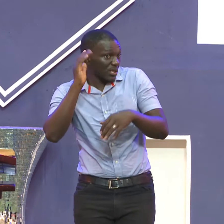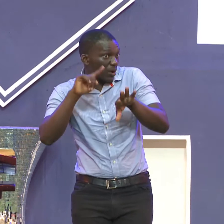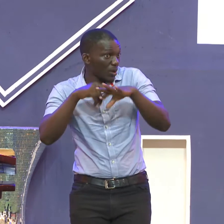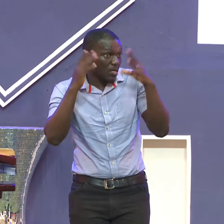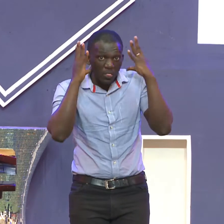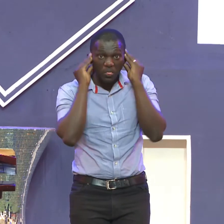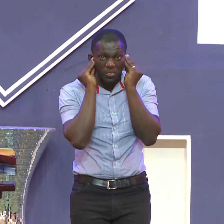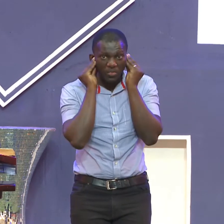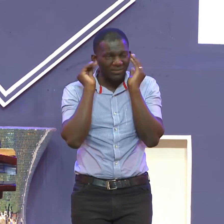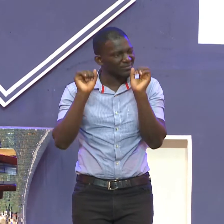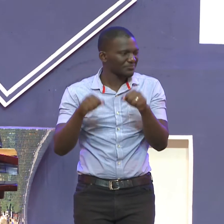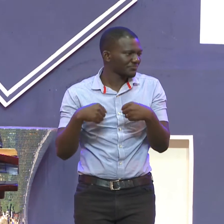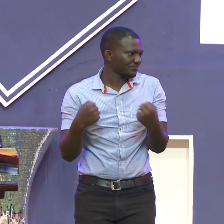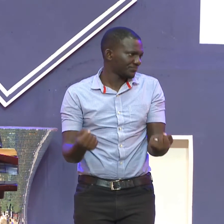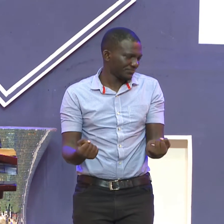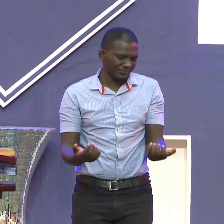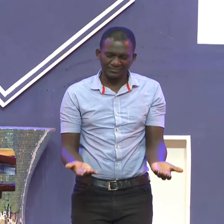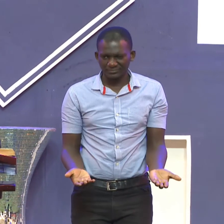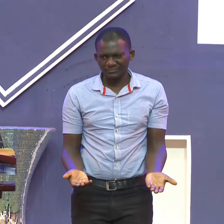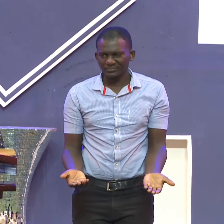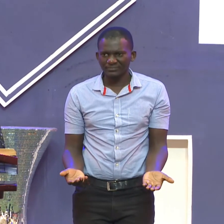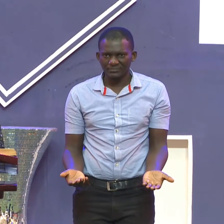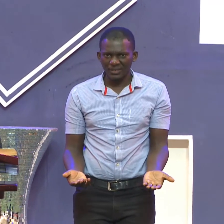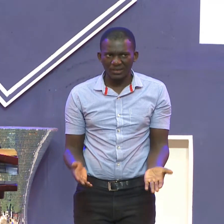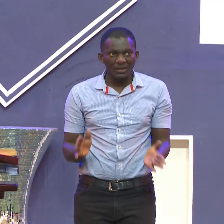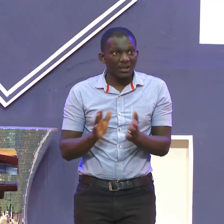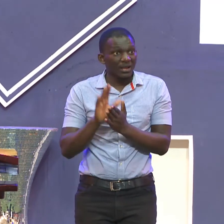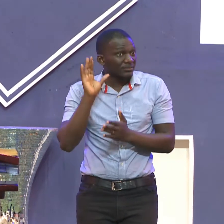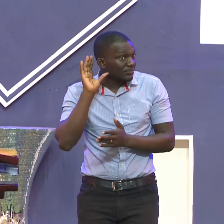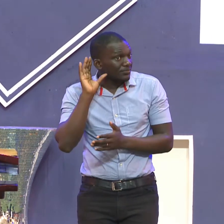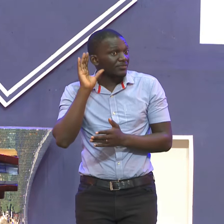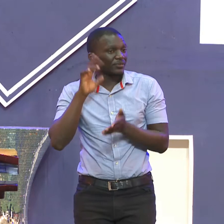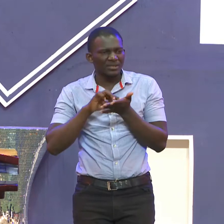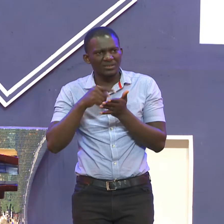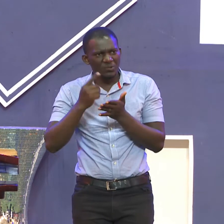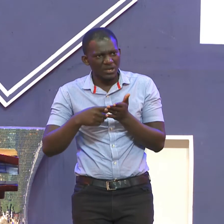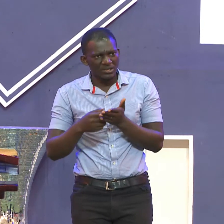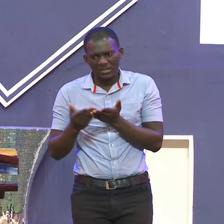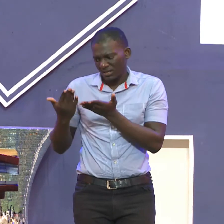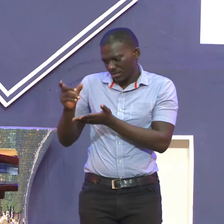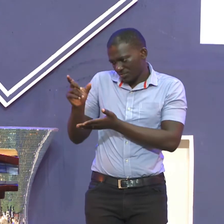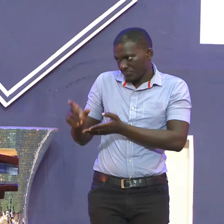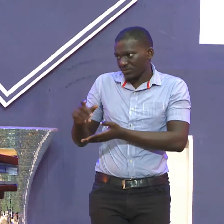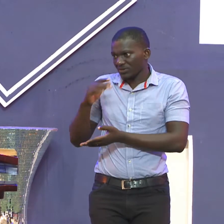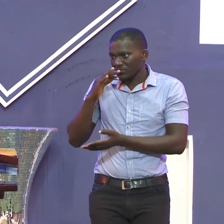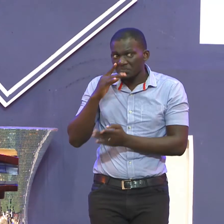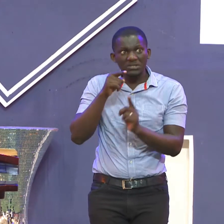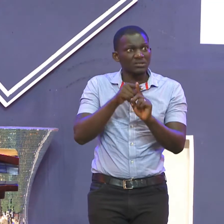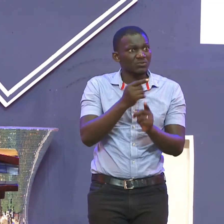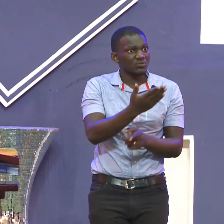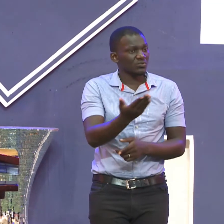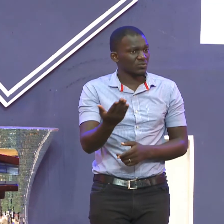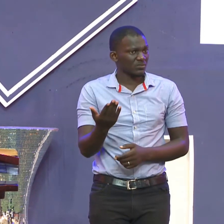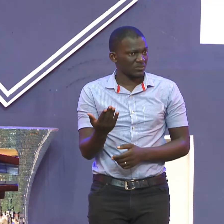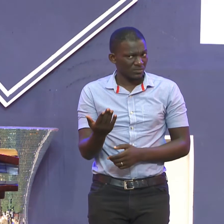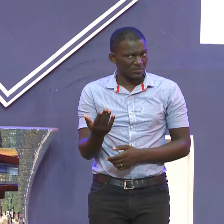hear when your ears are not open. Era okuwulira kitegeeza waliwo ayogera naawe. And hearing means that someone is speaking